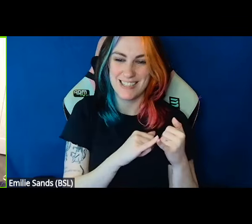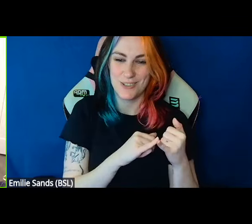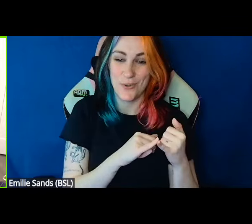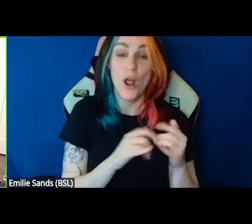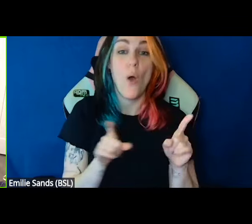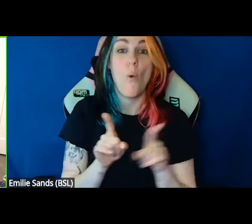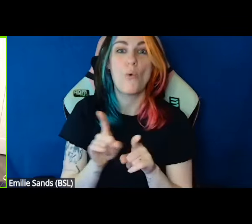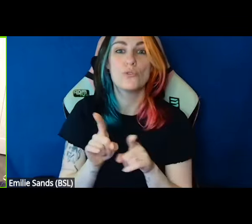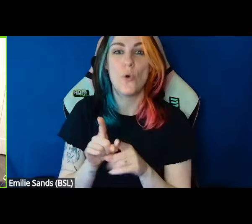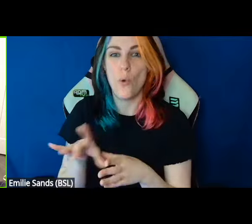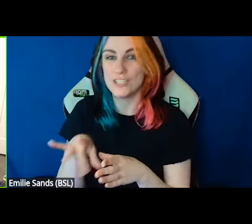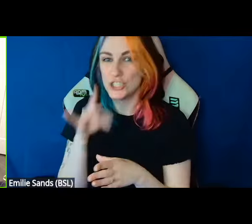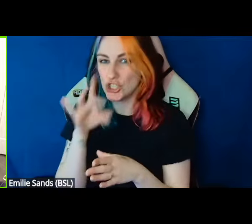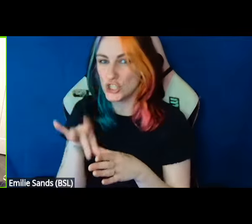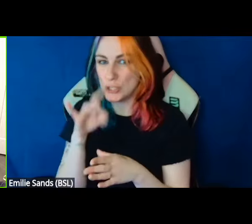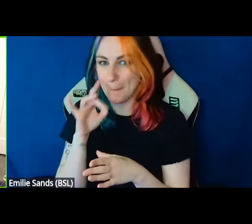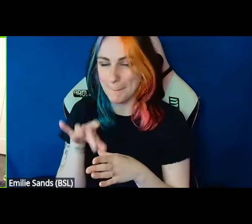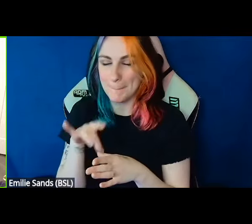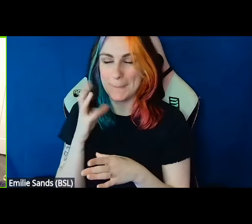chips.